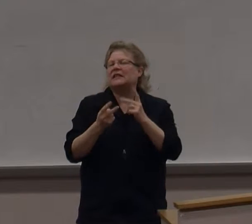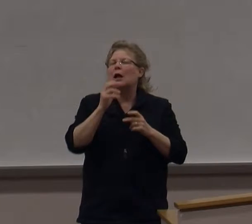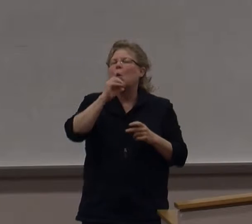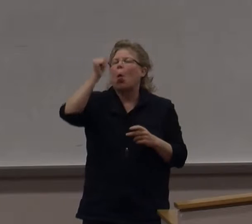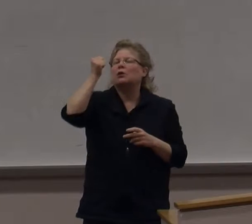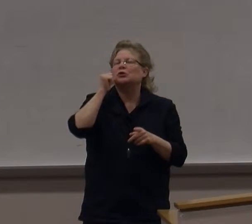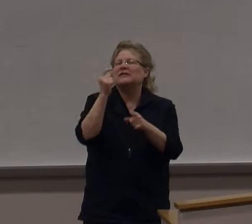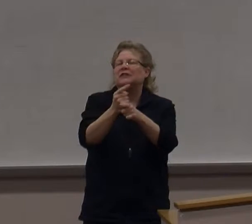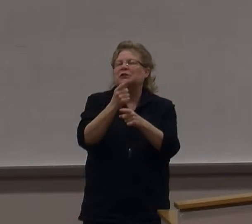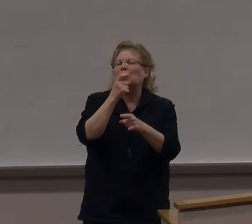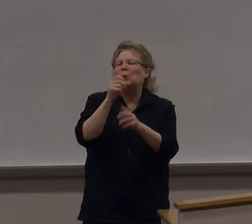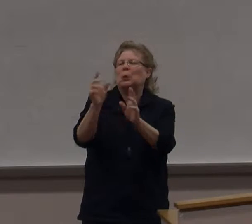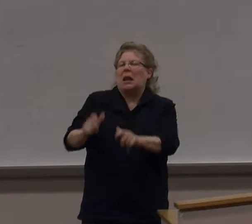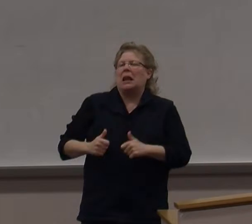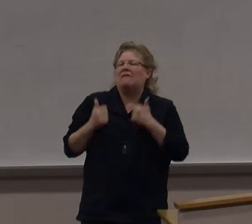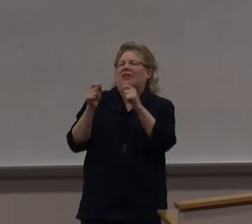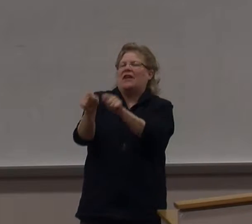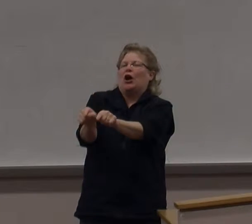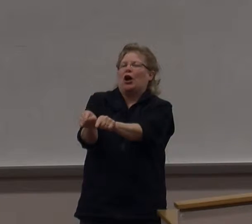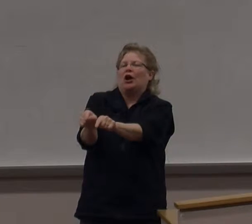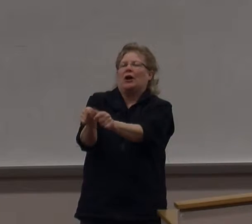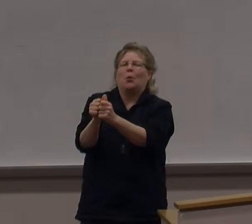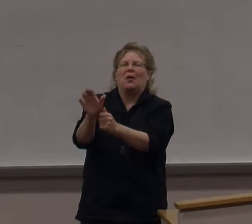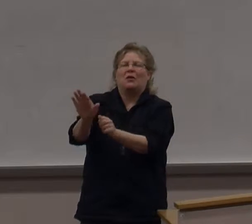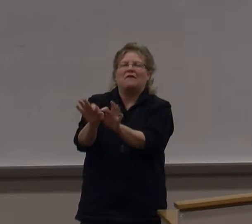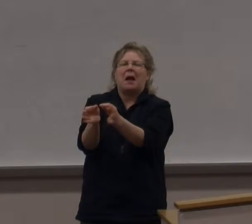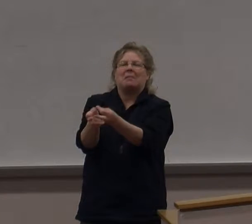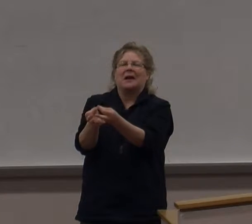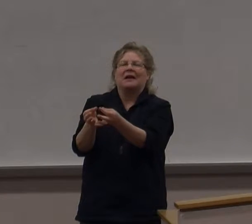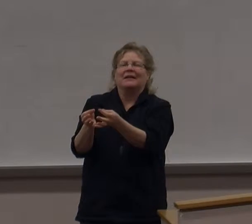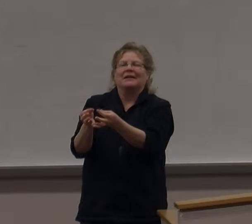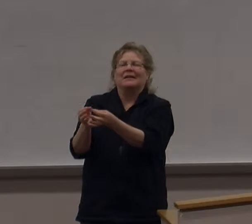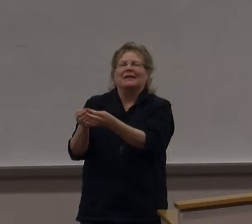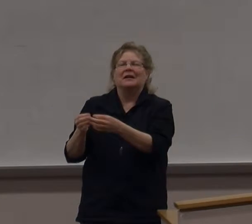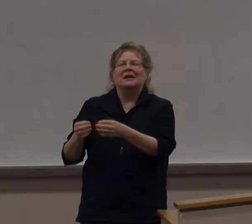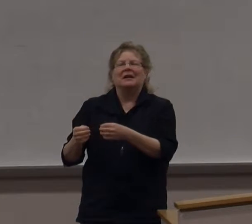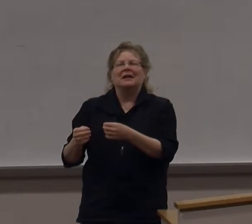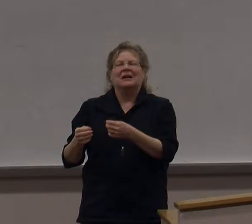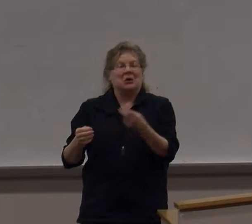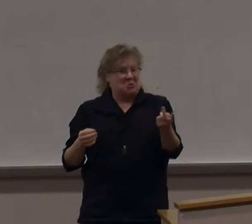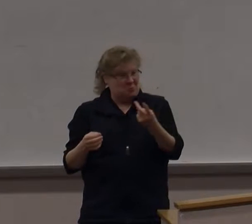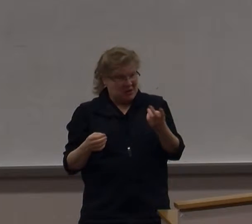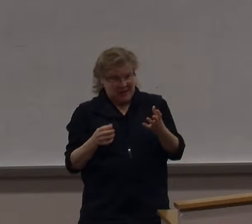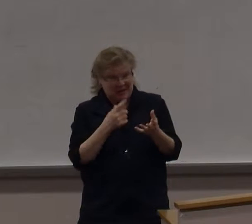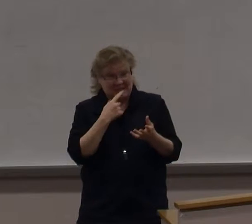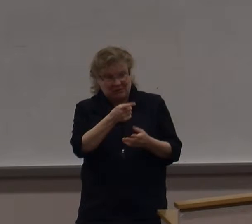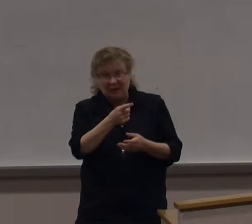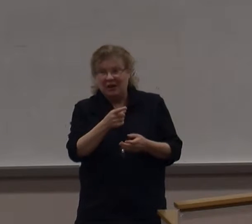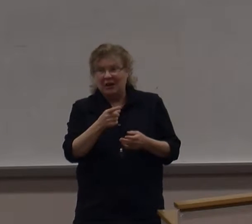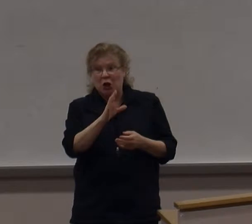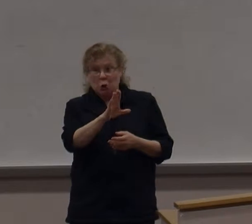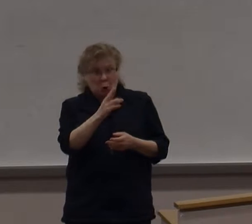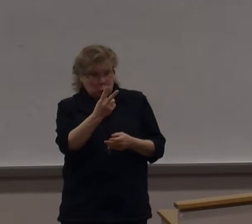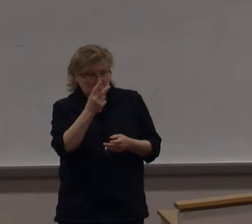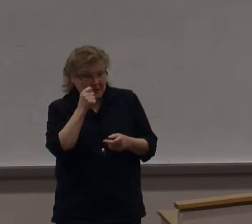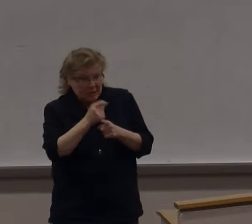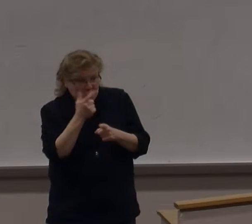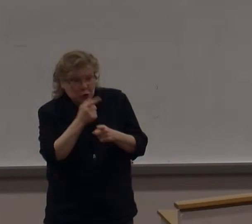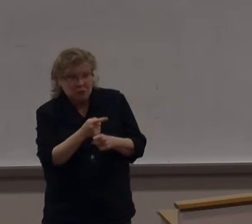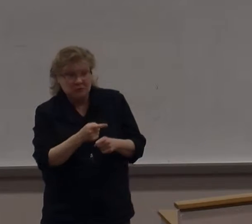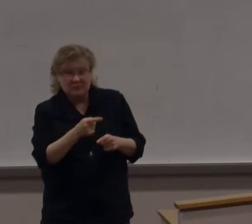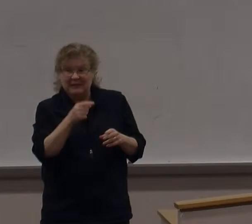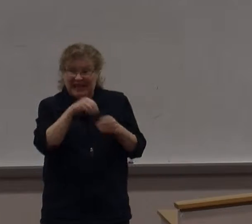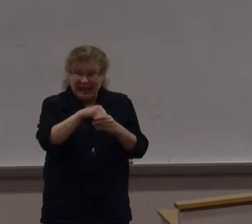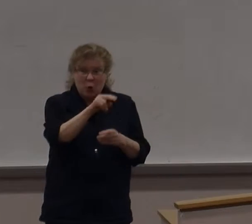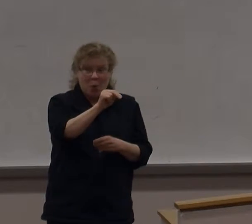there with her family. And since I'd last seen him, things were going really well for him and his sisters, his other sisters in